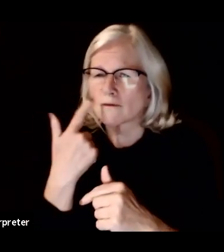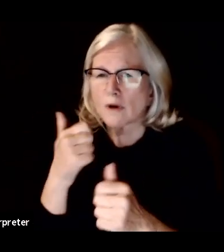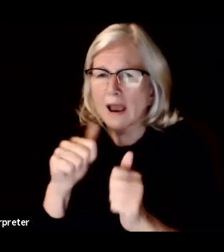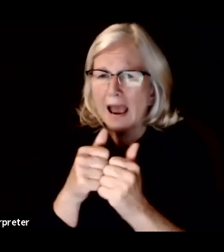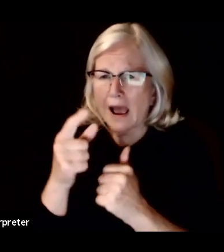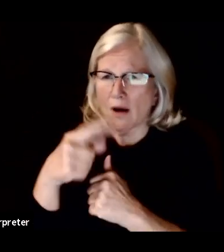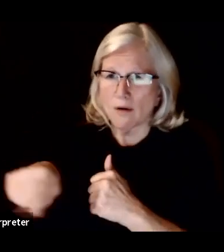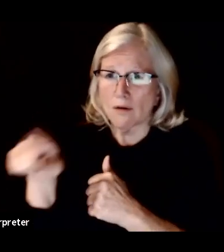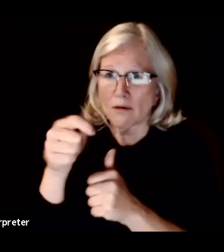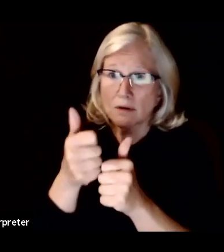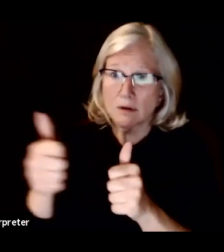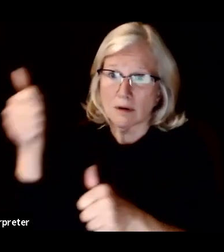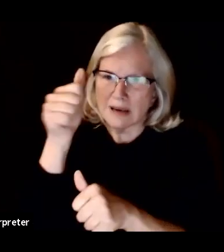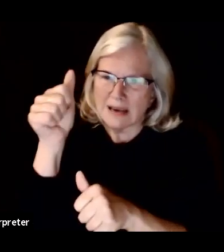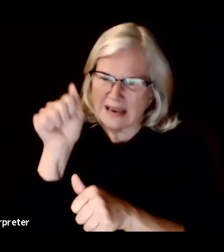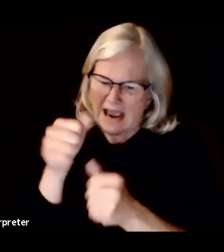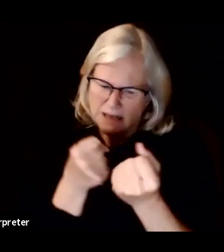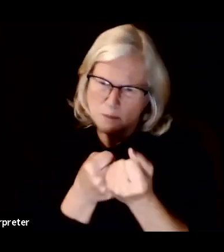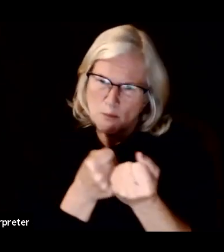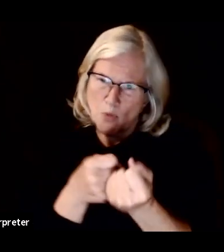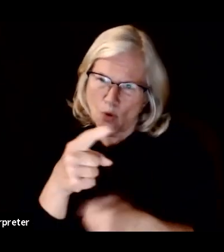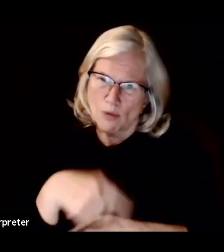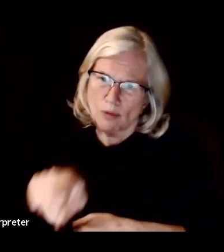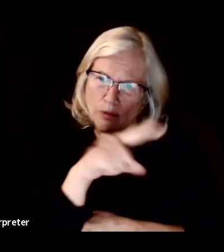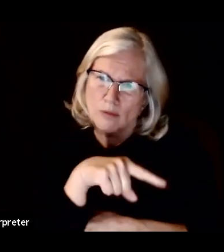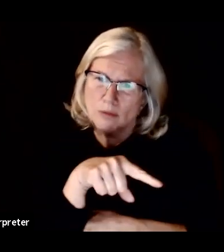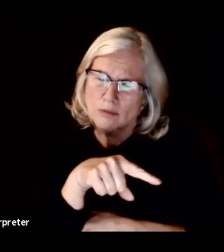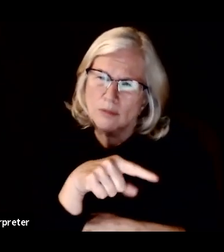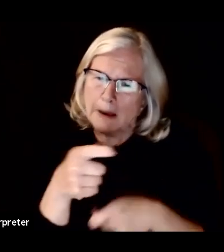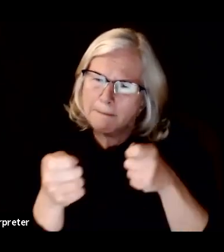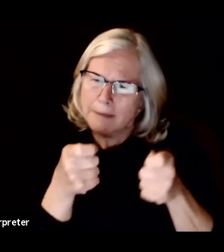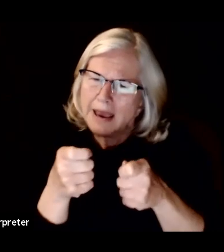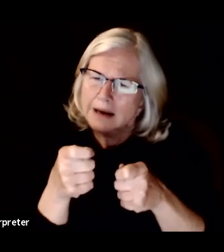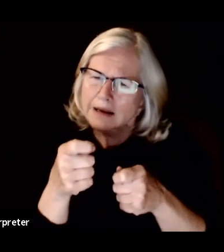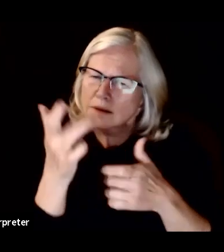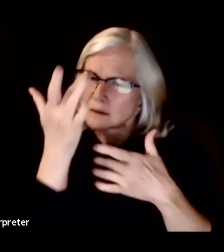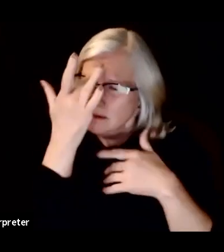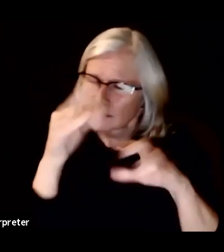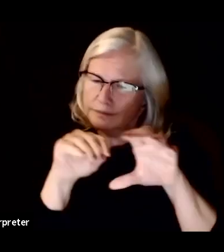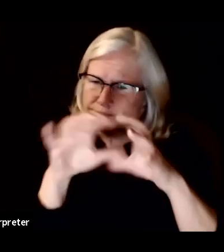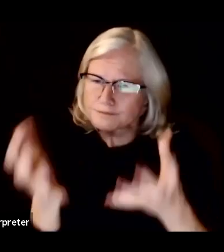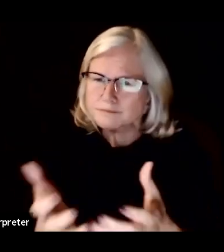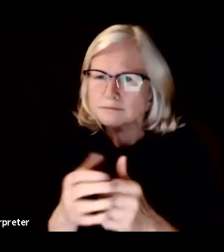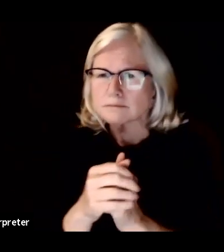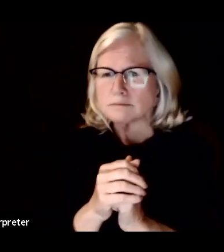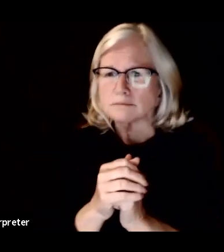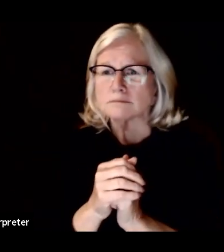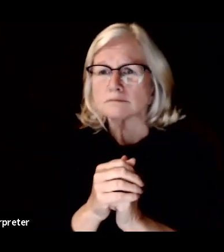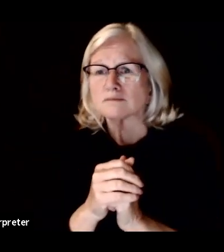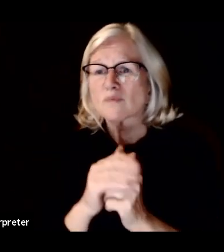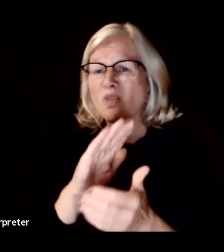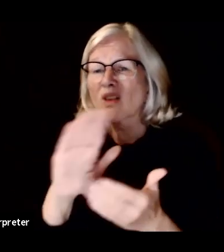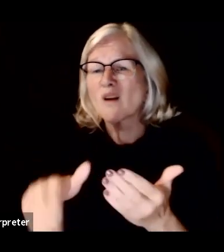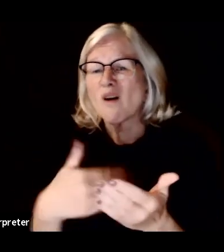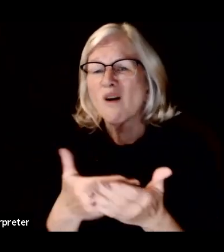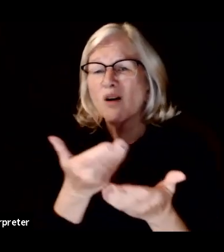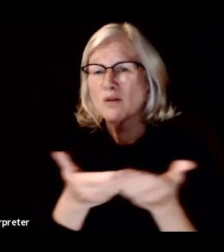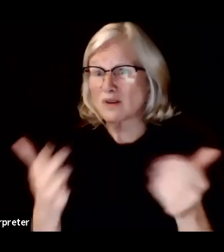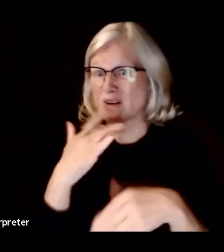their own stress. All of the resources are available on our Mental Health and Resiliency